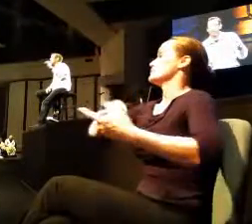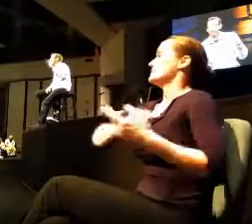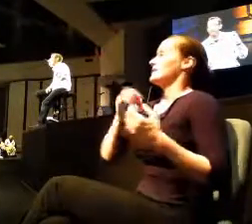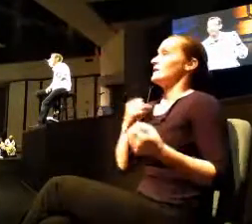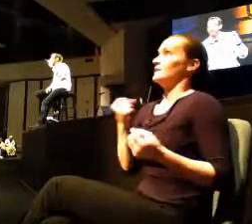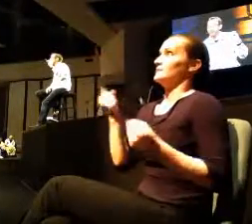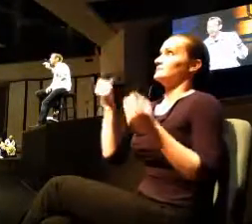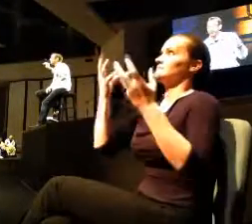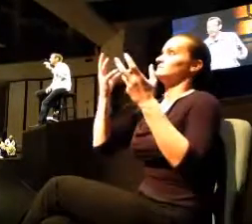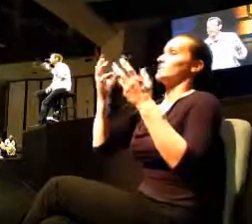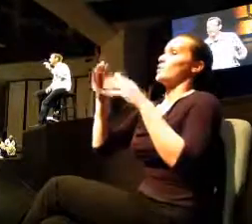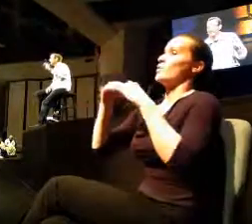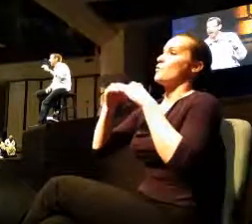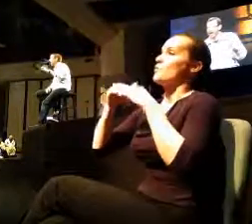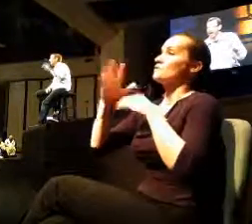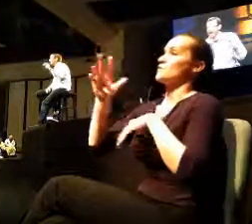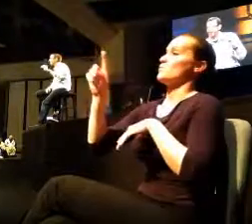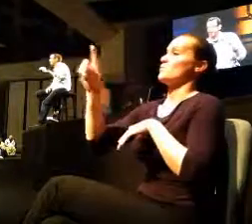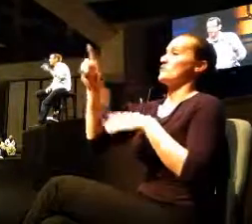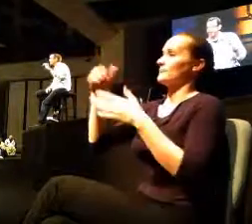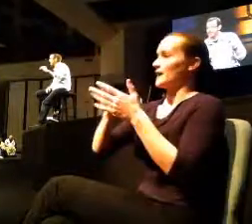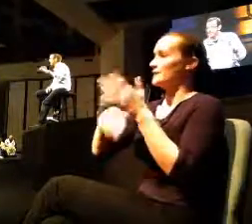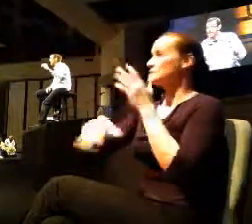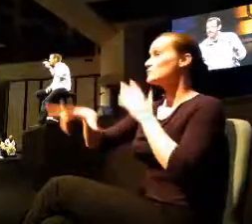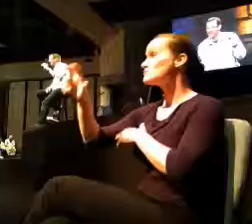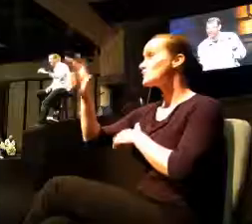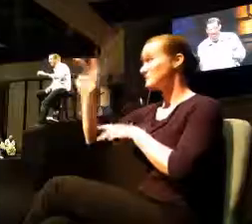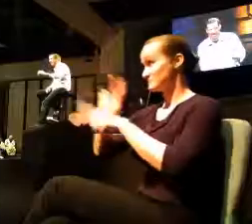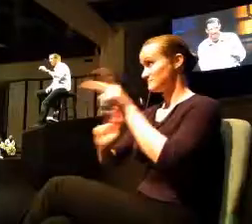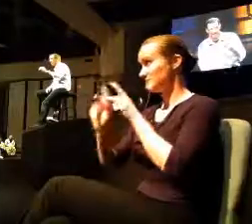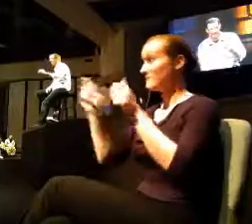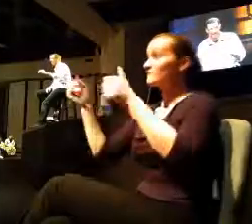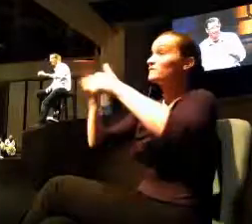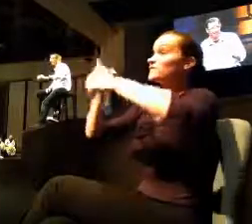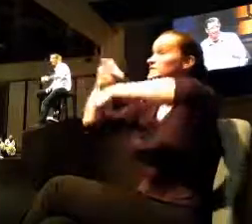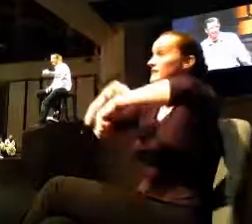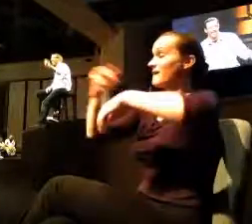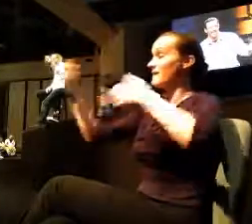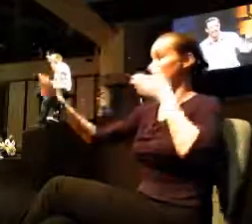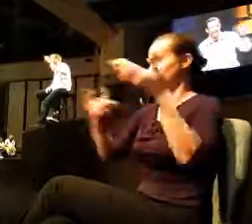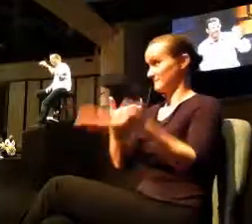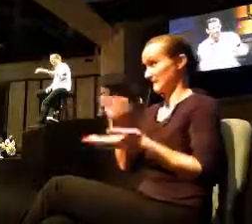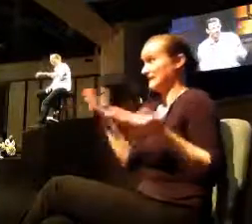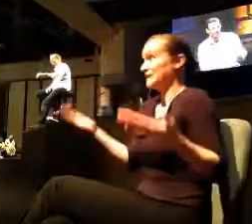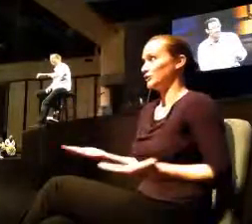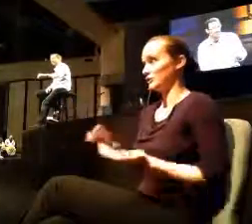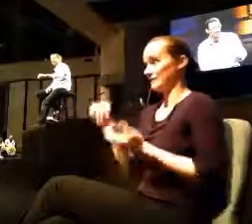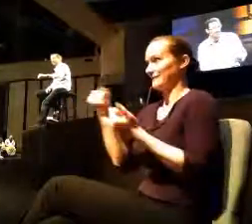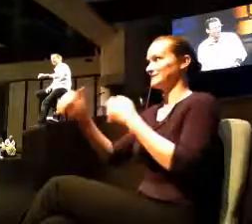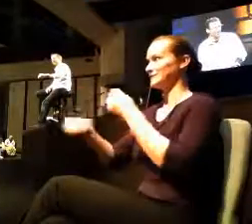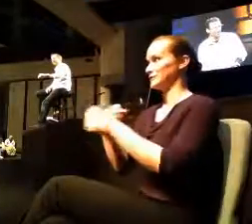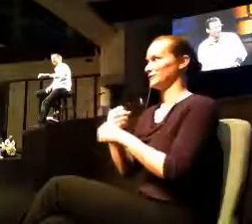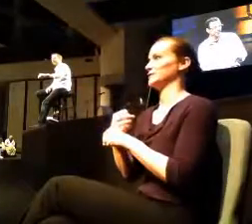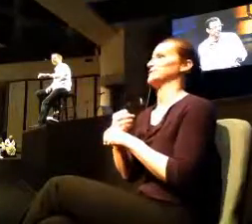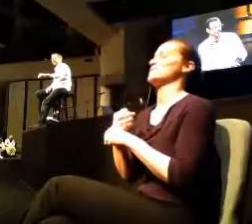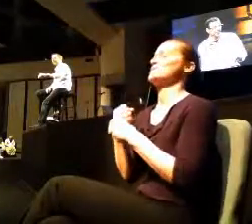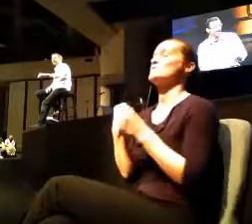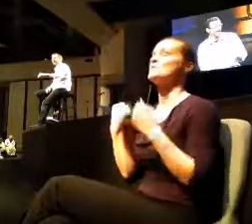had over 1,300 first-time guests that we've identified that have come to this